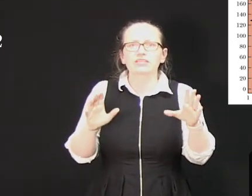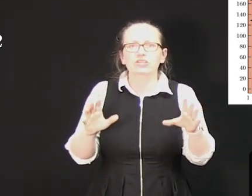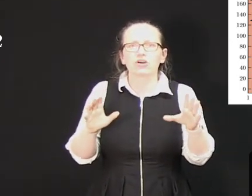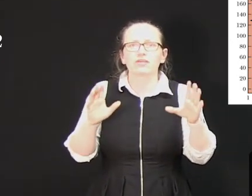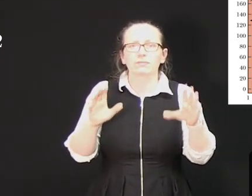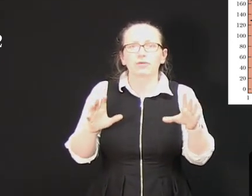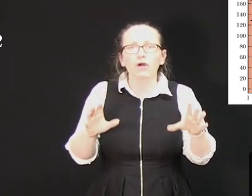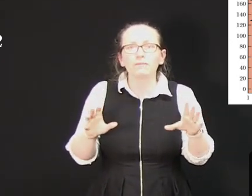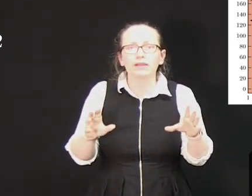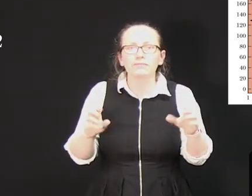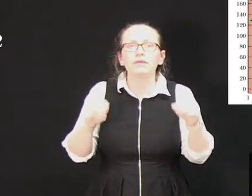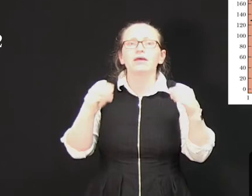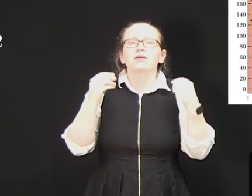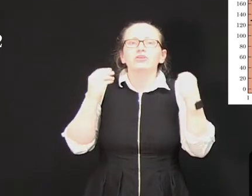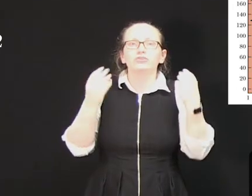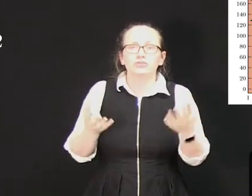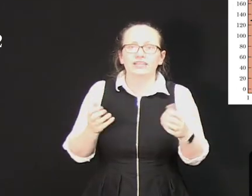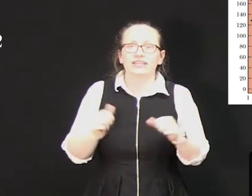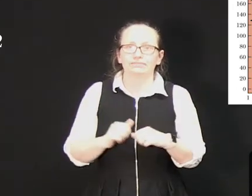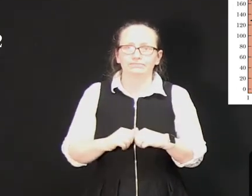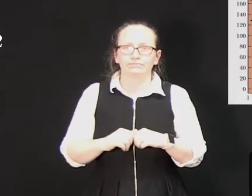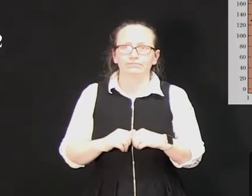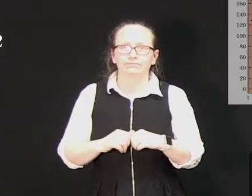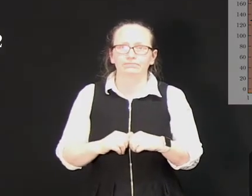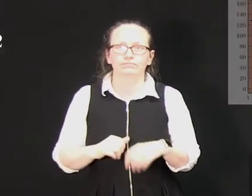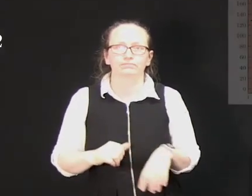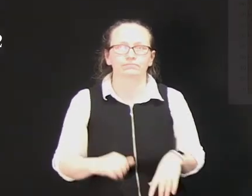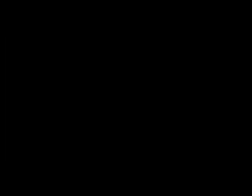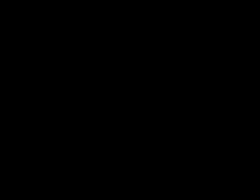at how we can solve a problem using it.